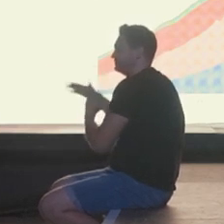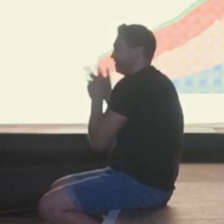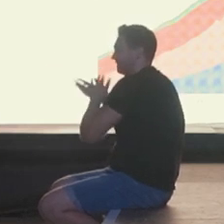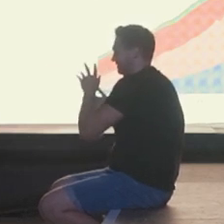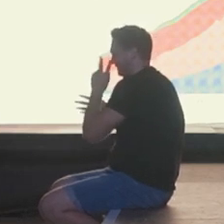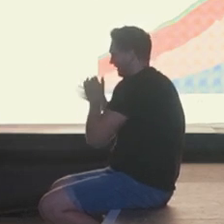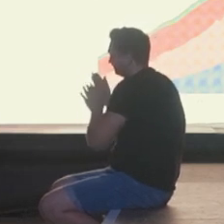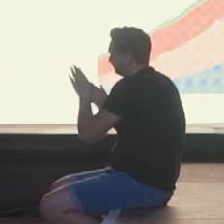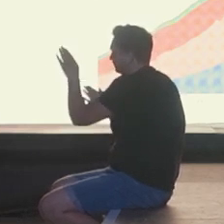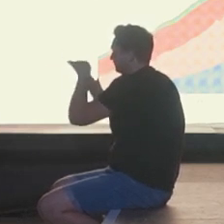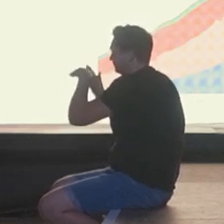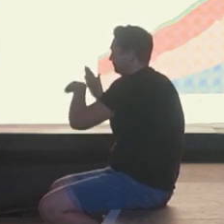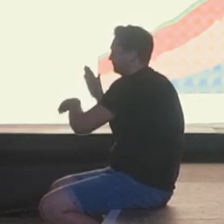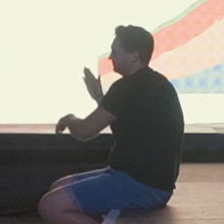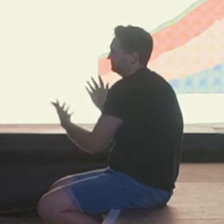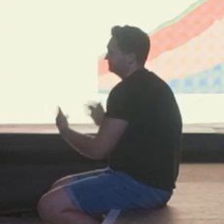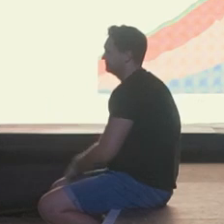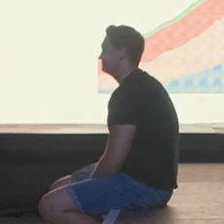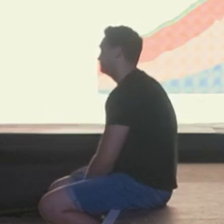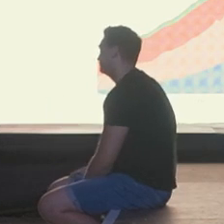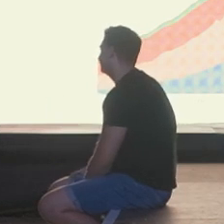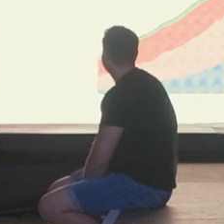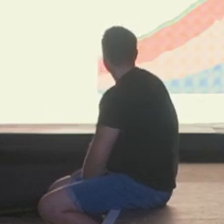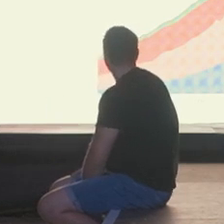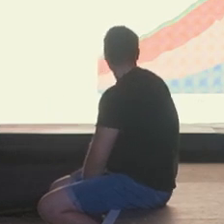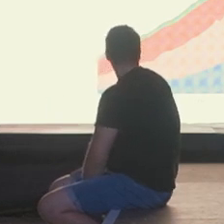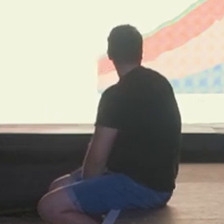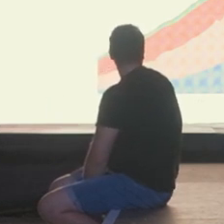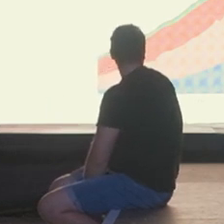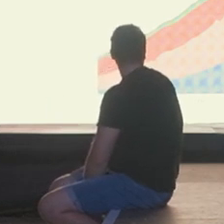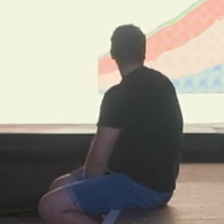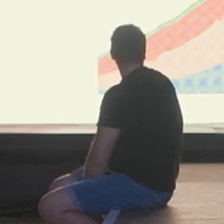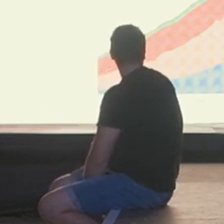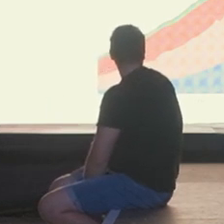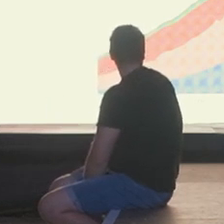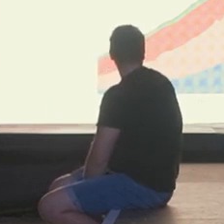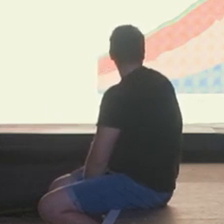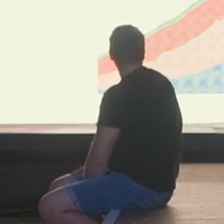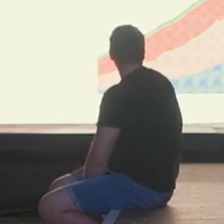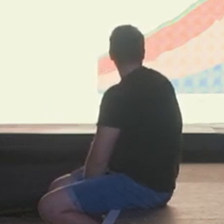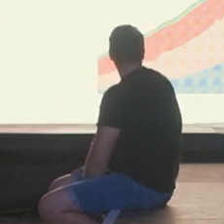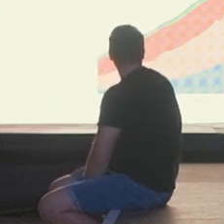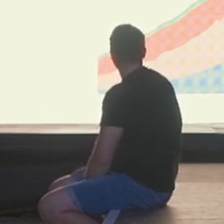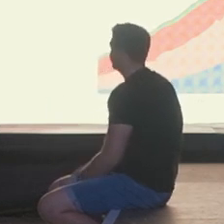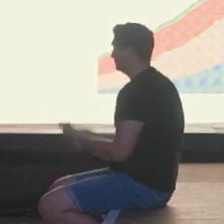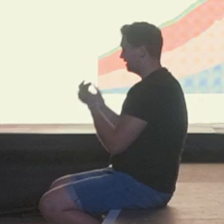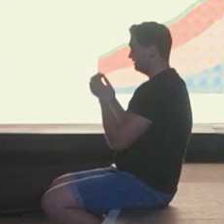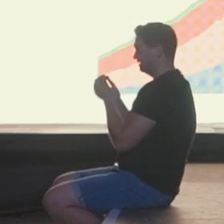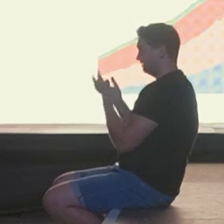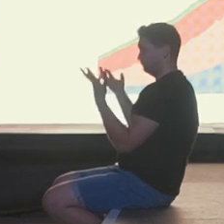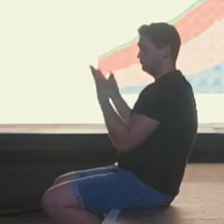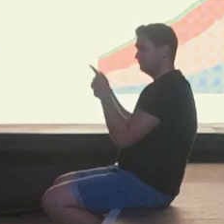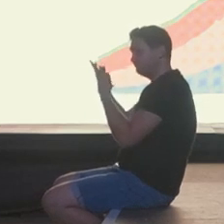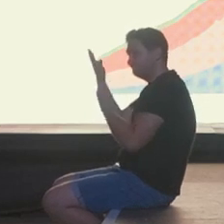going up and keep going up. And so as Animal Rebellion, we think that there's loads of groups in the animal rights movement who are focusing on the individual